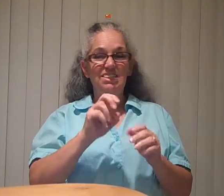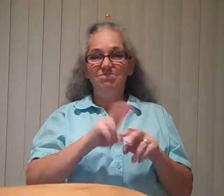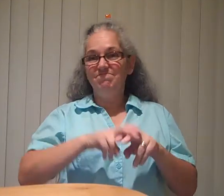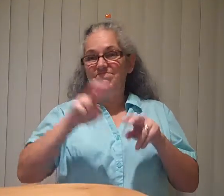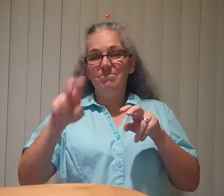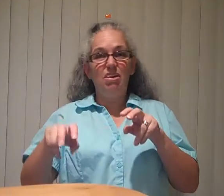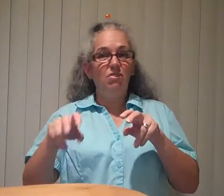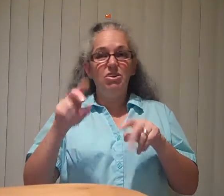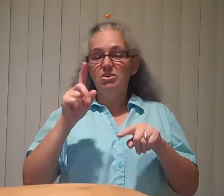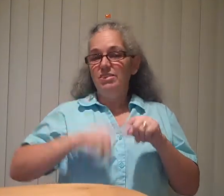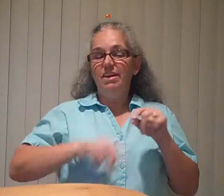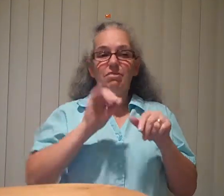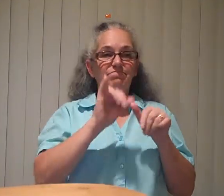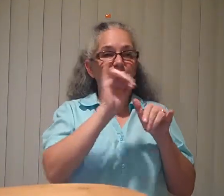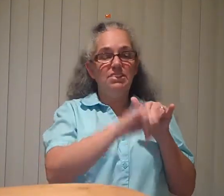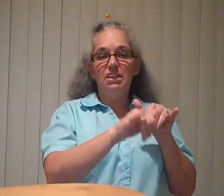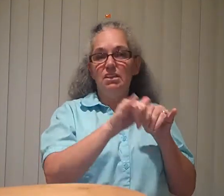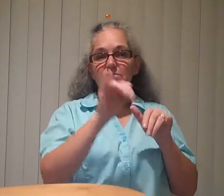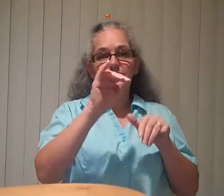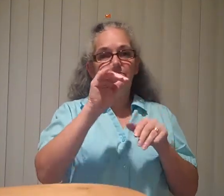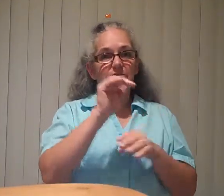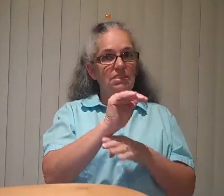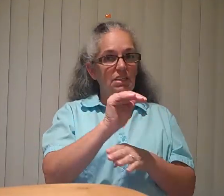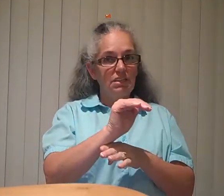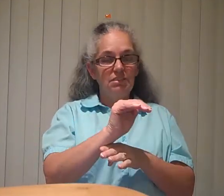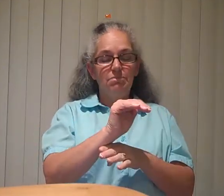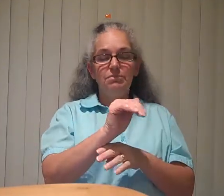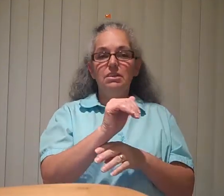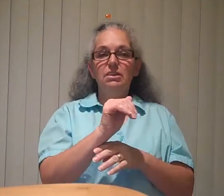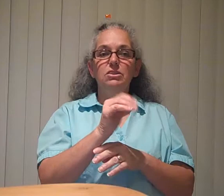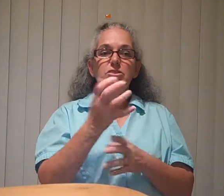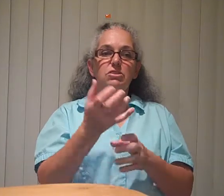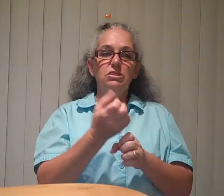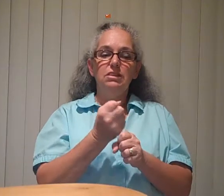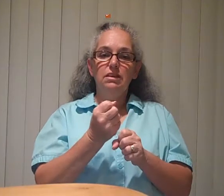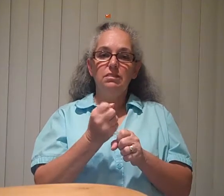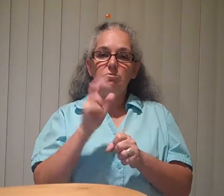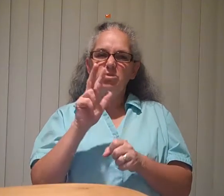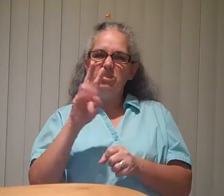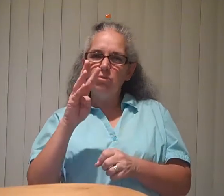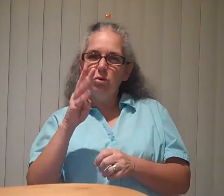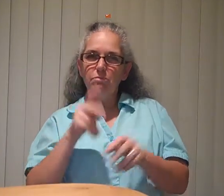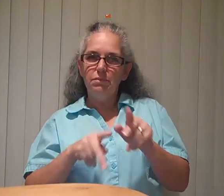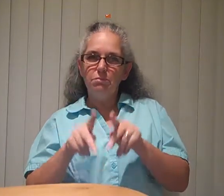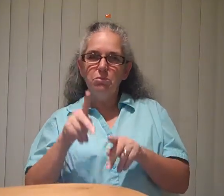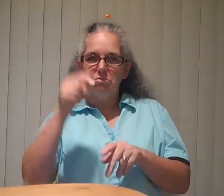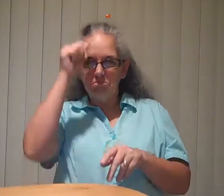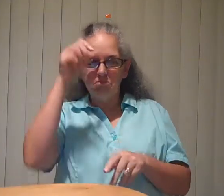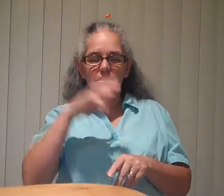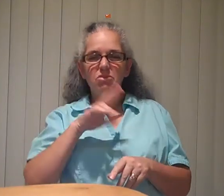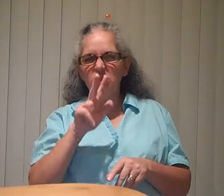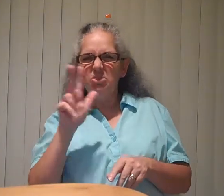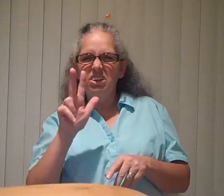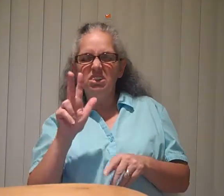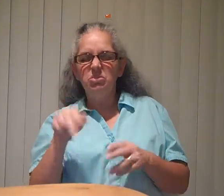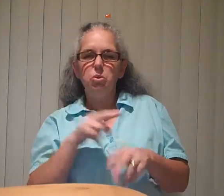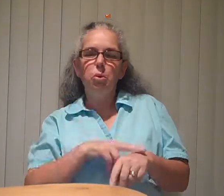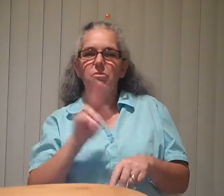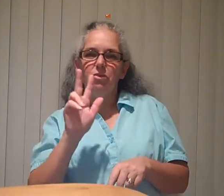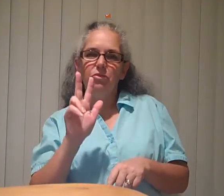can't leave them on there overnight. So what you have to do is take a crew of about 3 or 4 guys, usually 3 guys, and you will slowly work